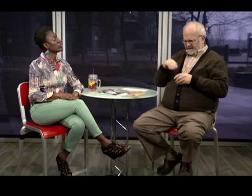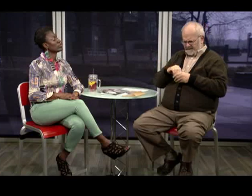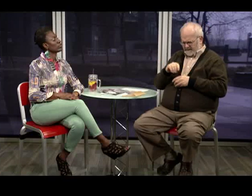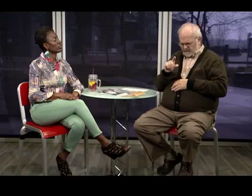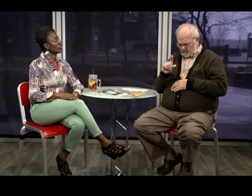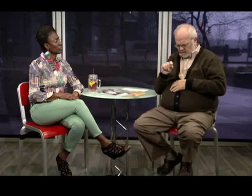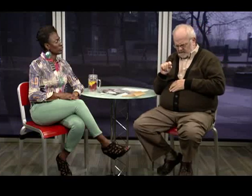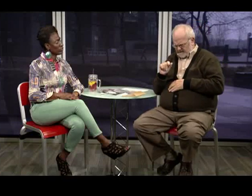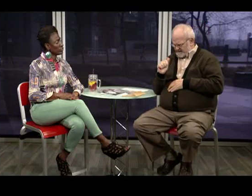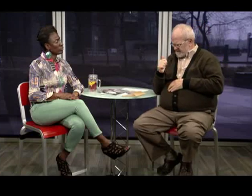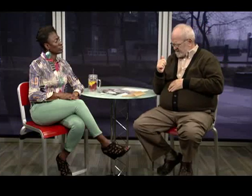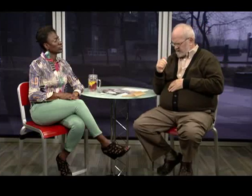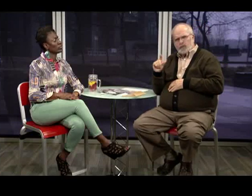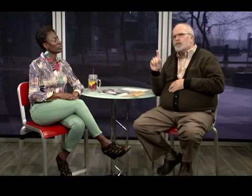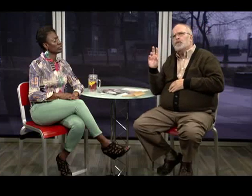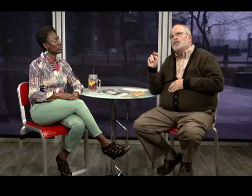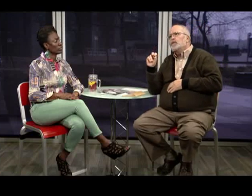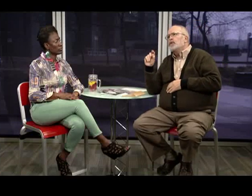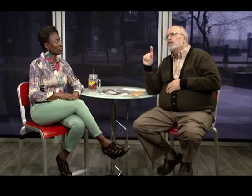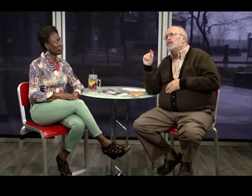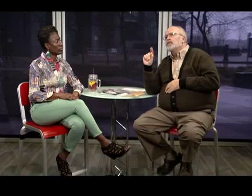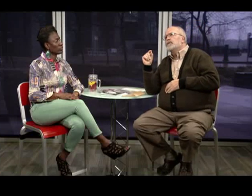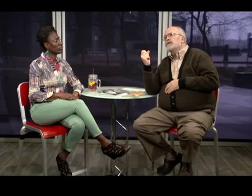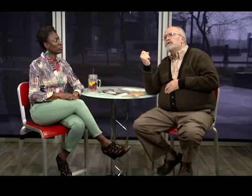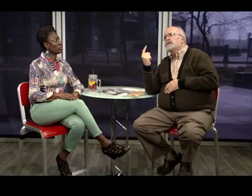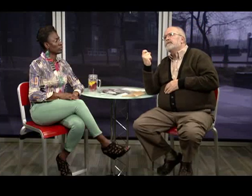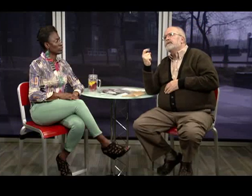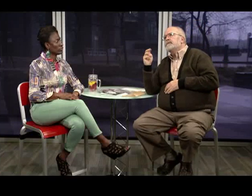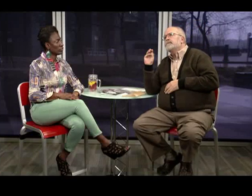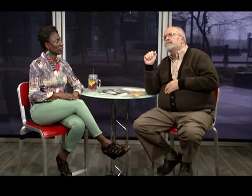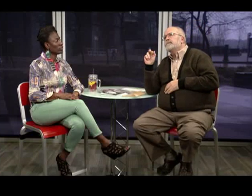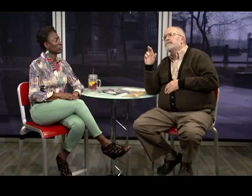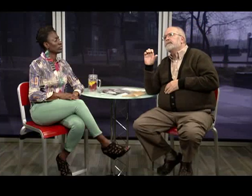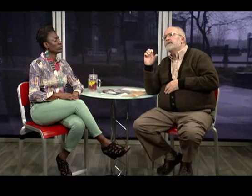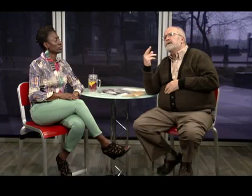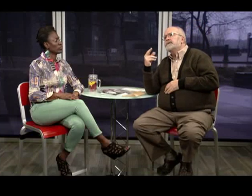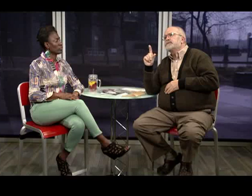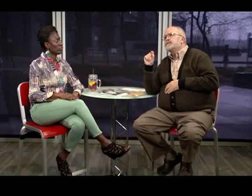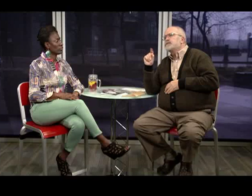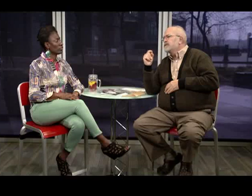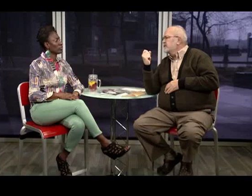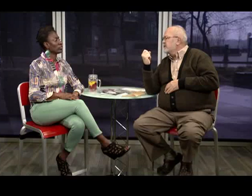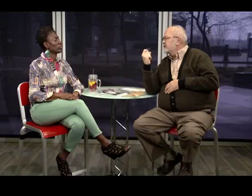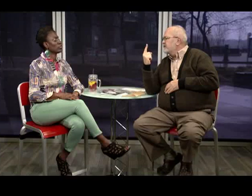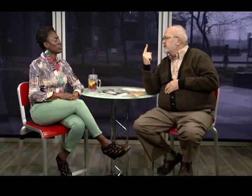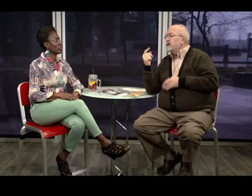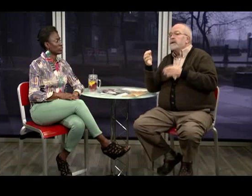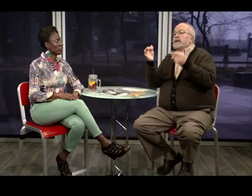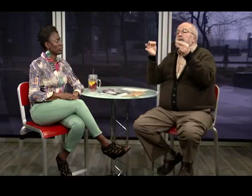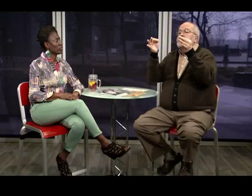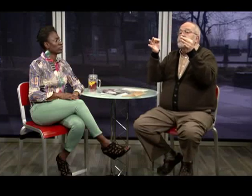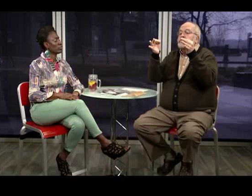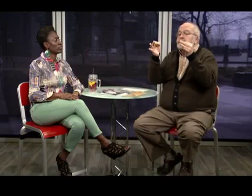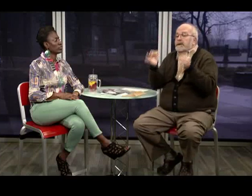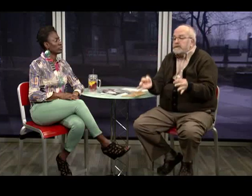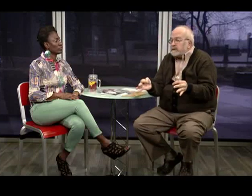Well, I think things have been happening. The BC government back, I think it was 2011, I think, March of 2011,